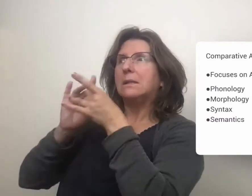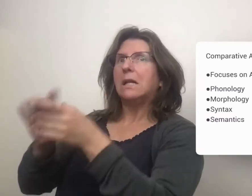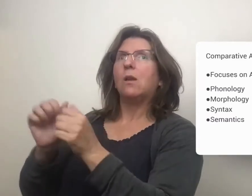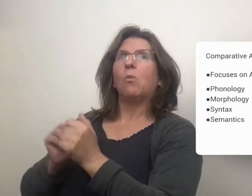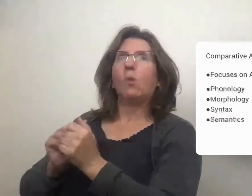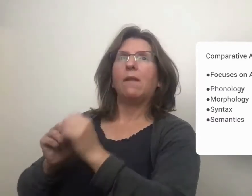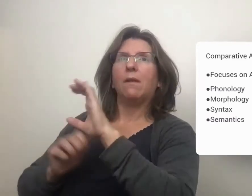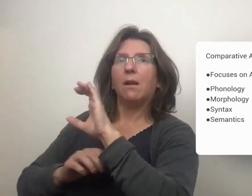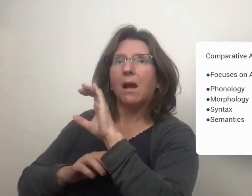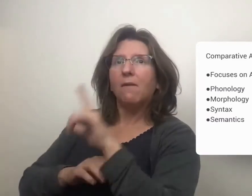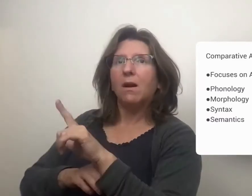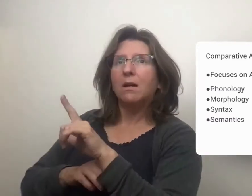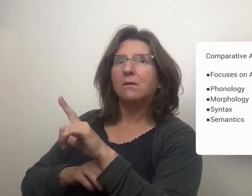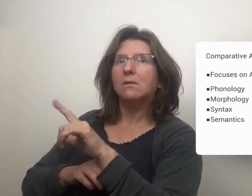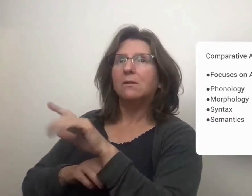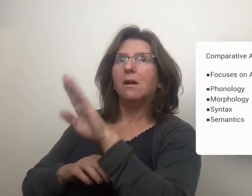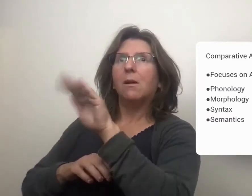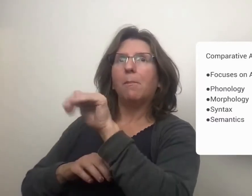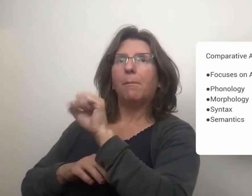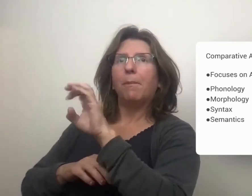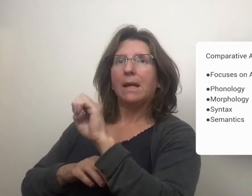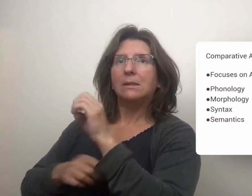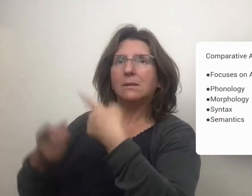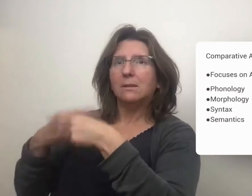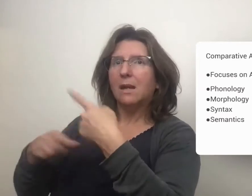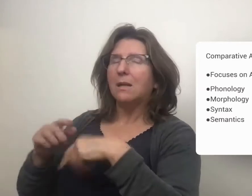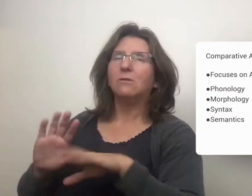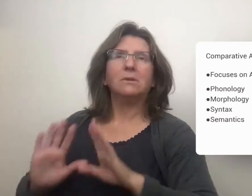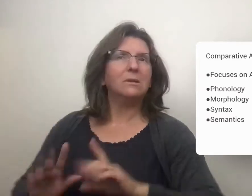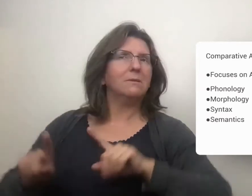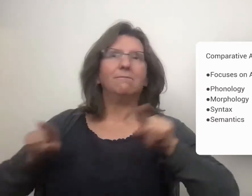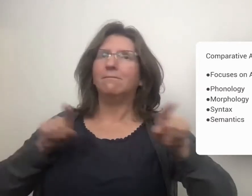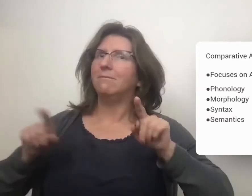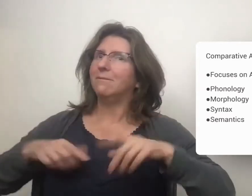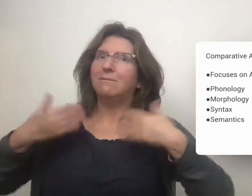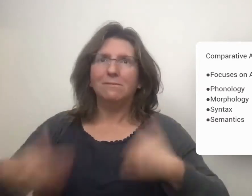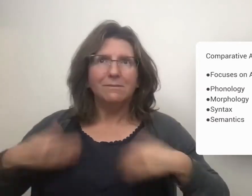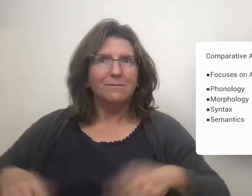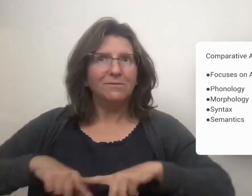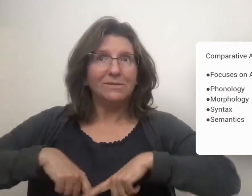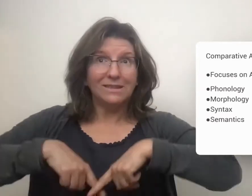including the use of classifiers. So the two could not be further apart.